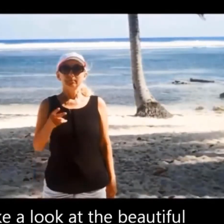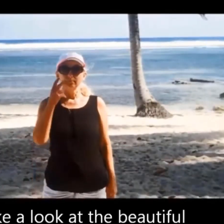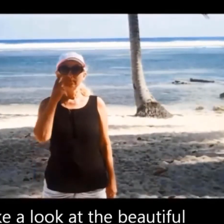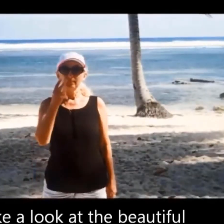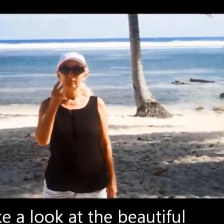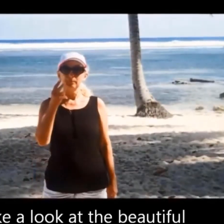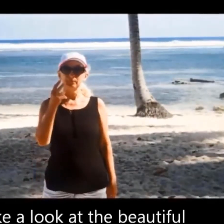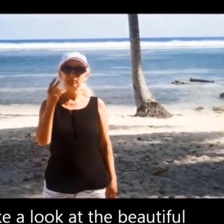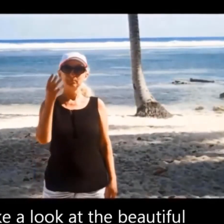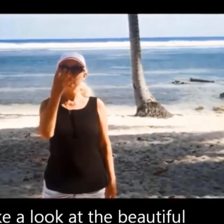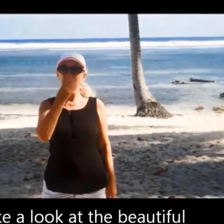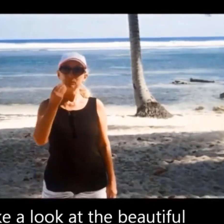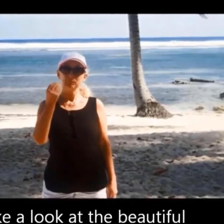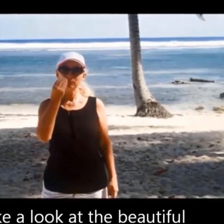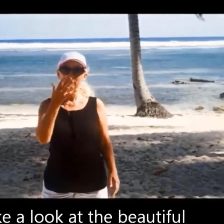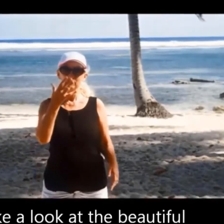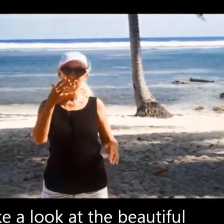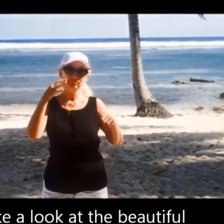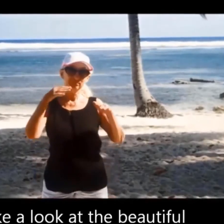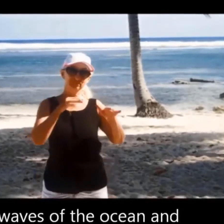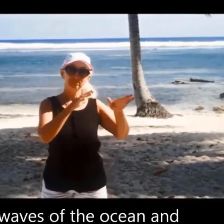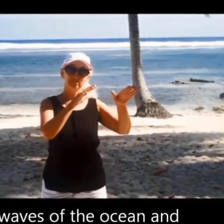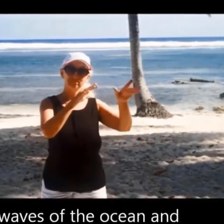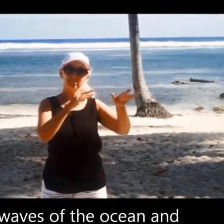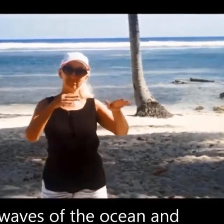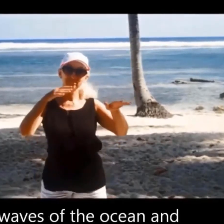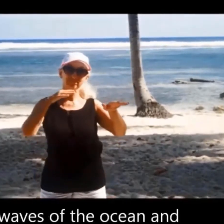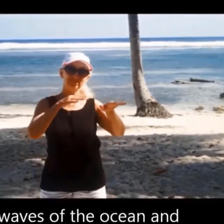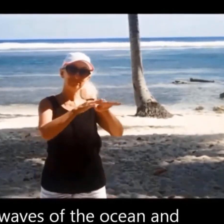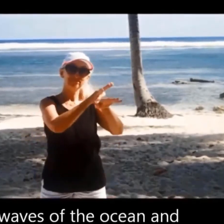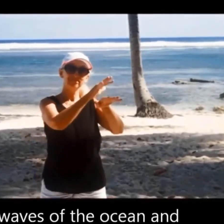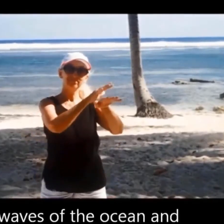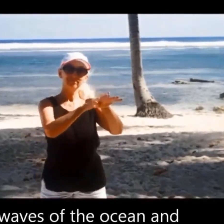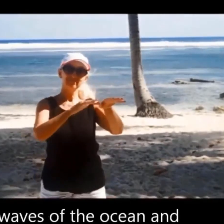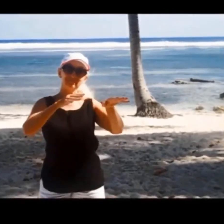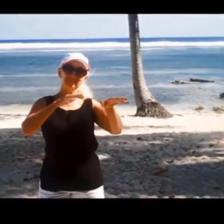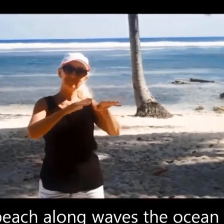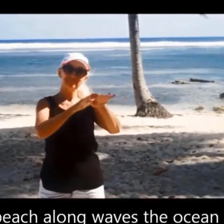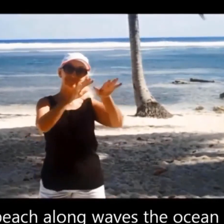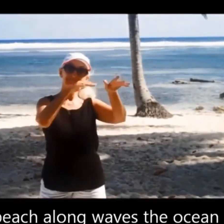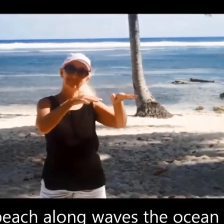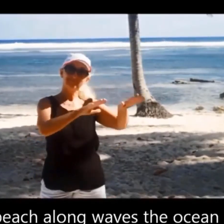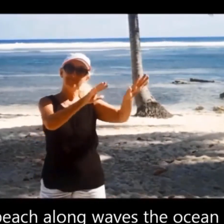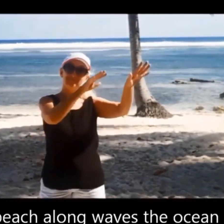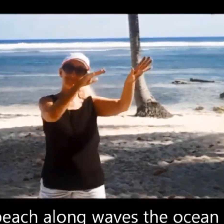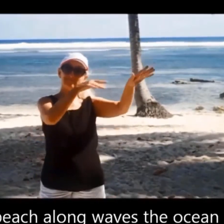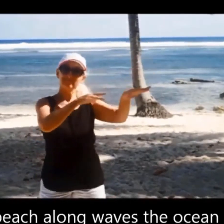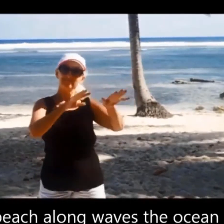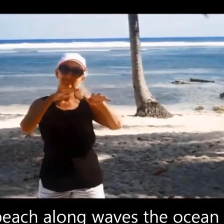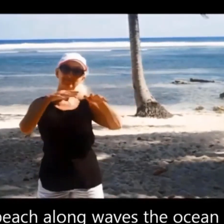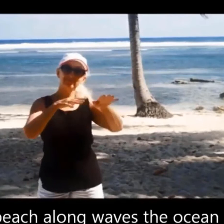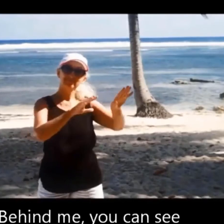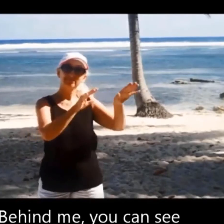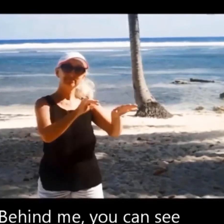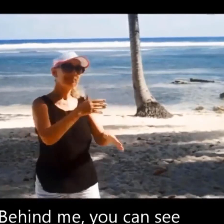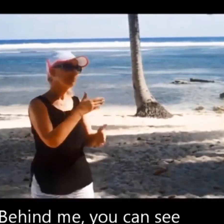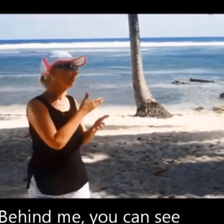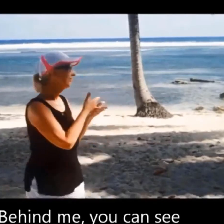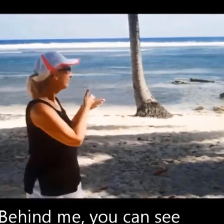oceans. Take a look at this beautiful waves of the ocean, the beach along